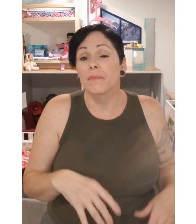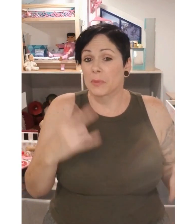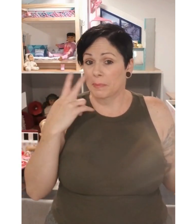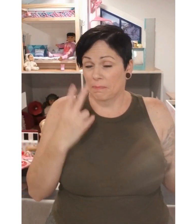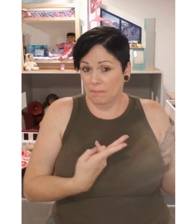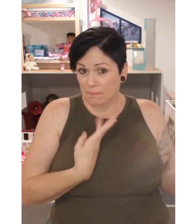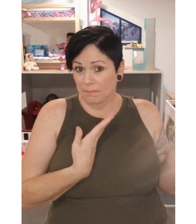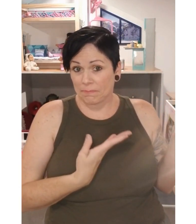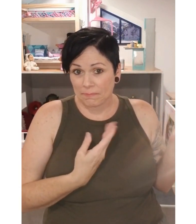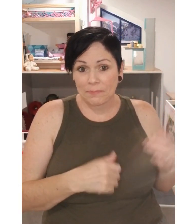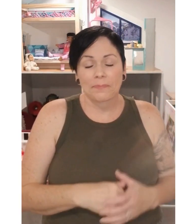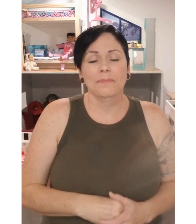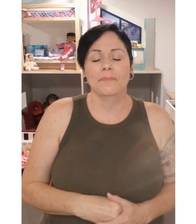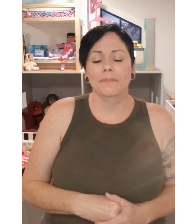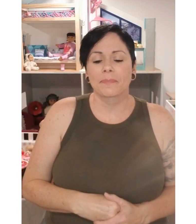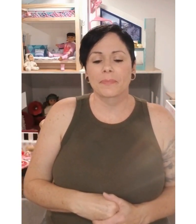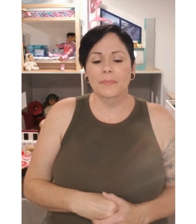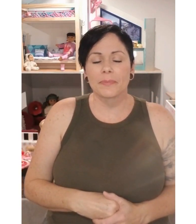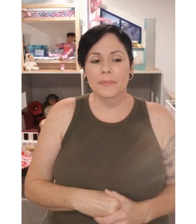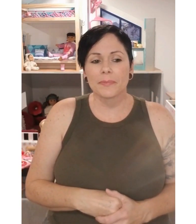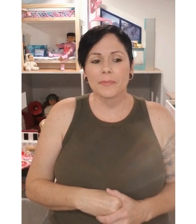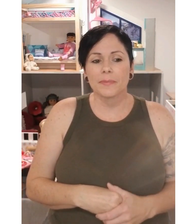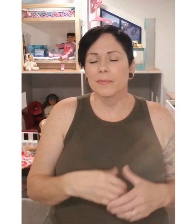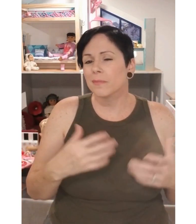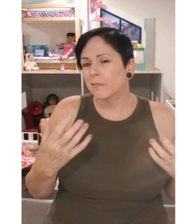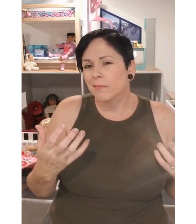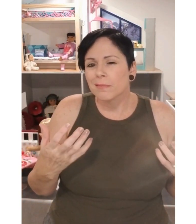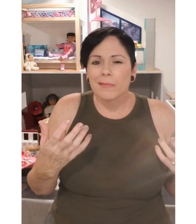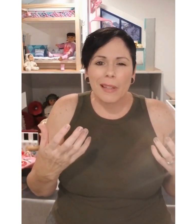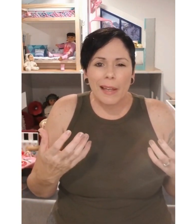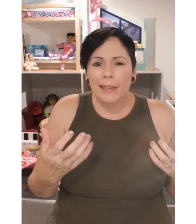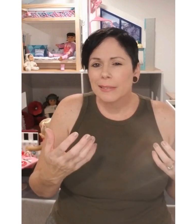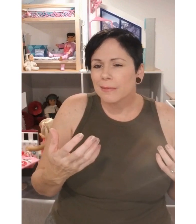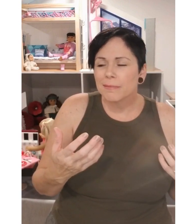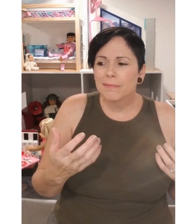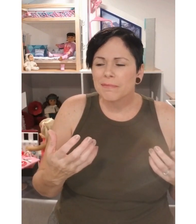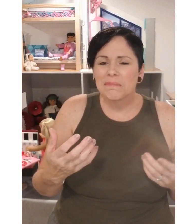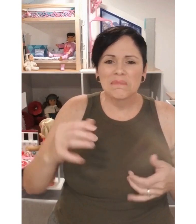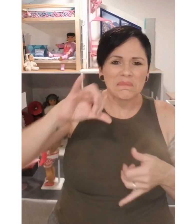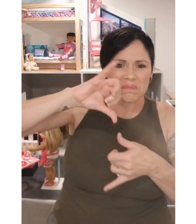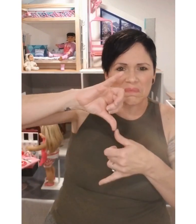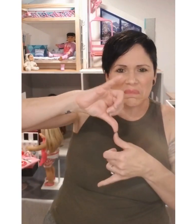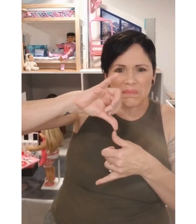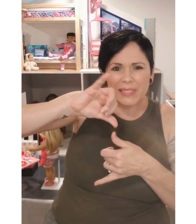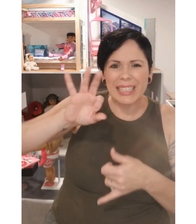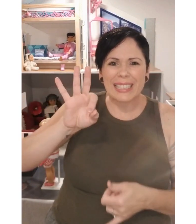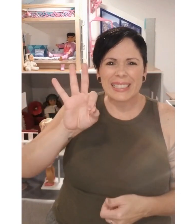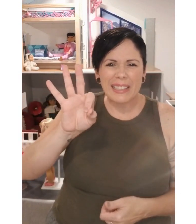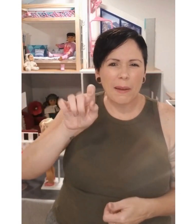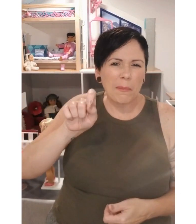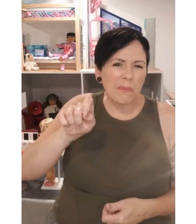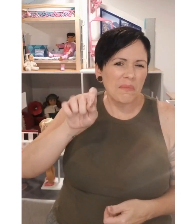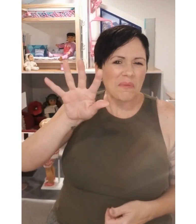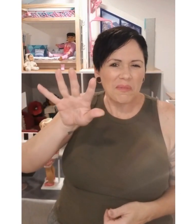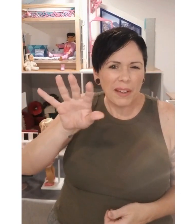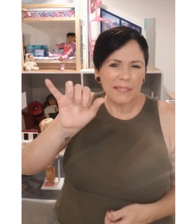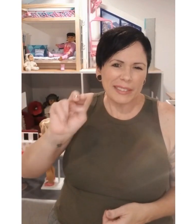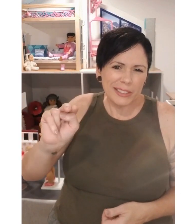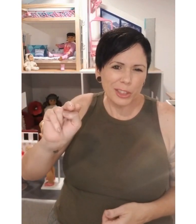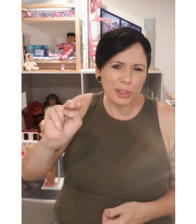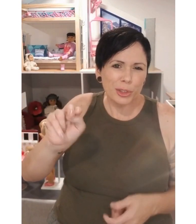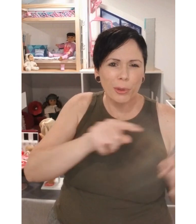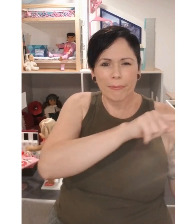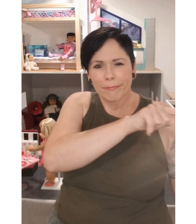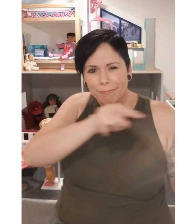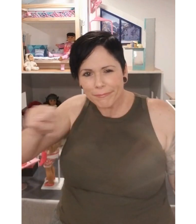can see, and like 9.5 tall. Since this is going to be going, long